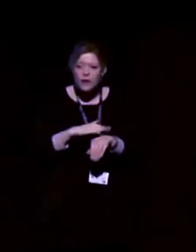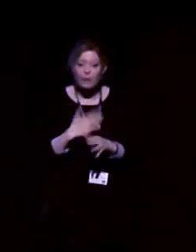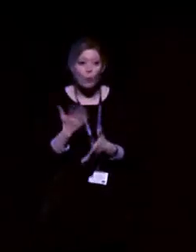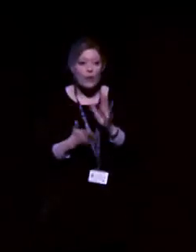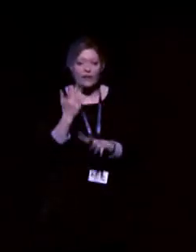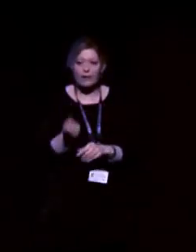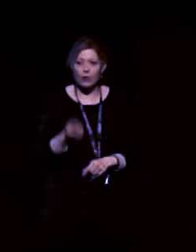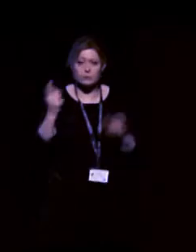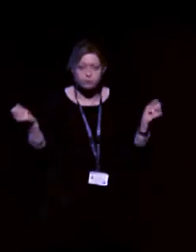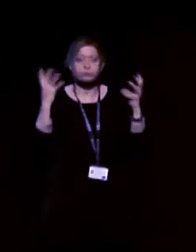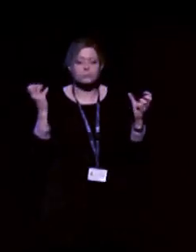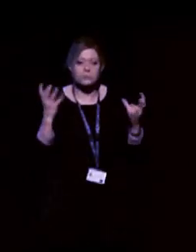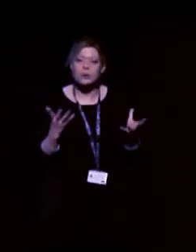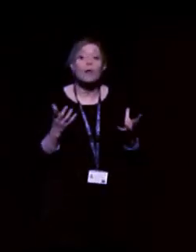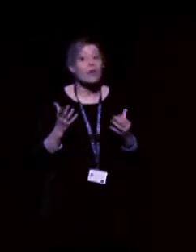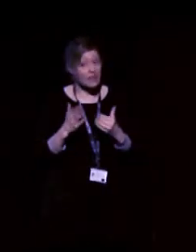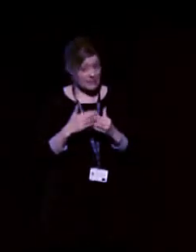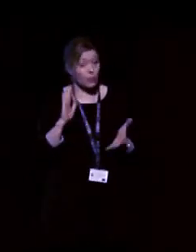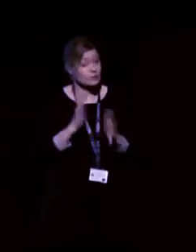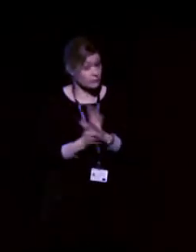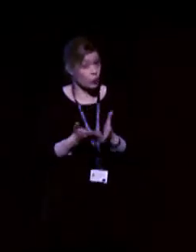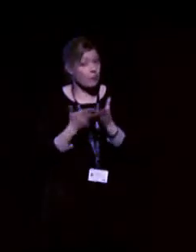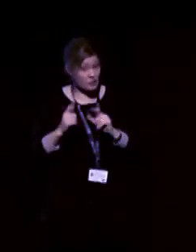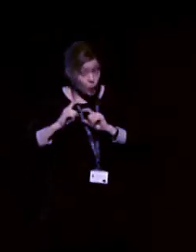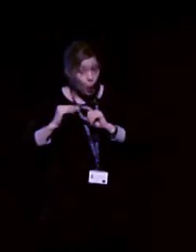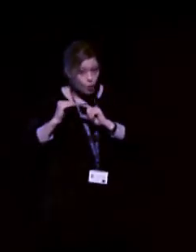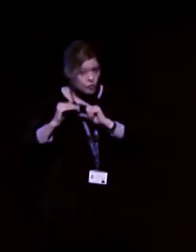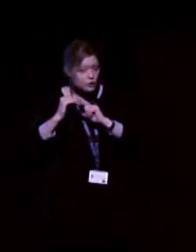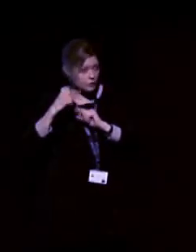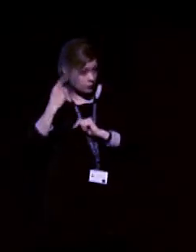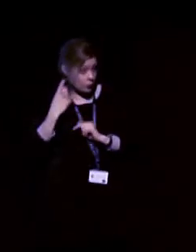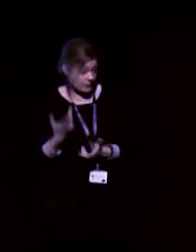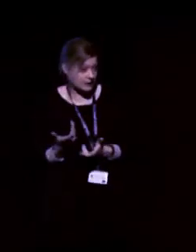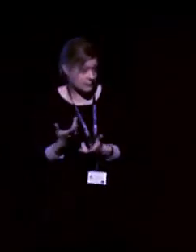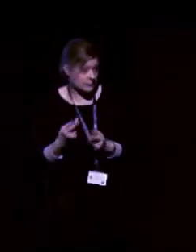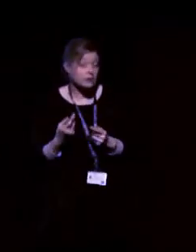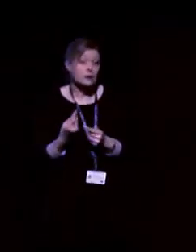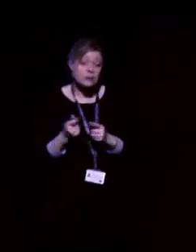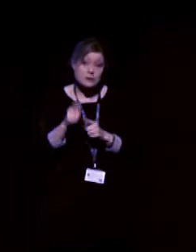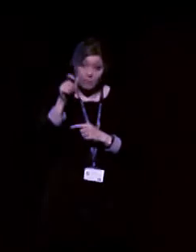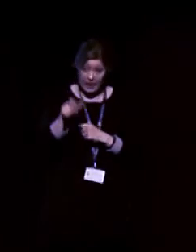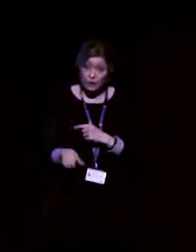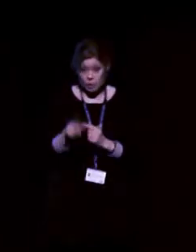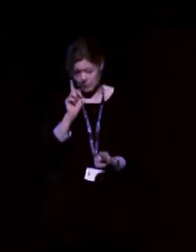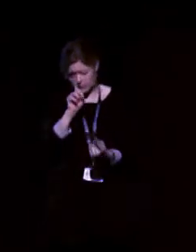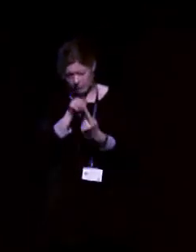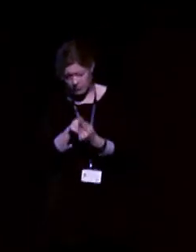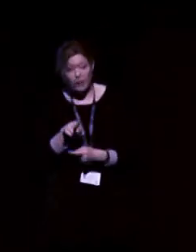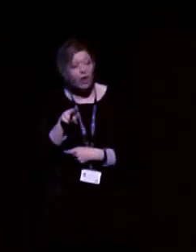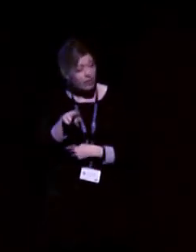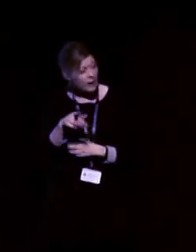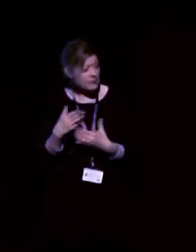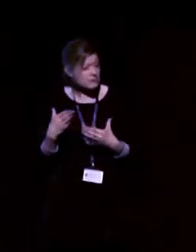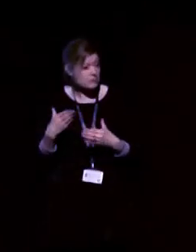more damaging type of noise than constant noise. And certainly I've seen some patients who have been